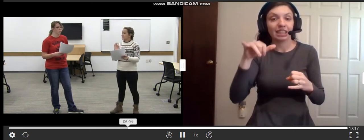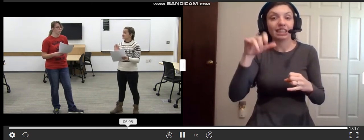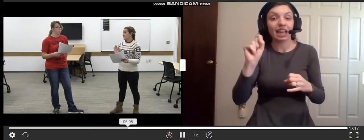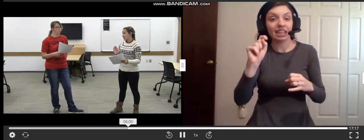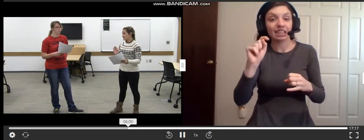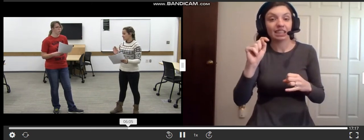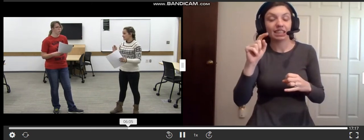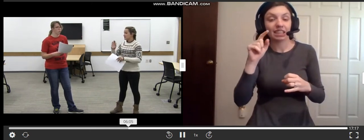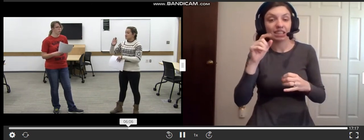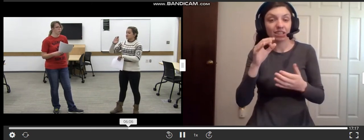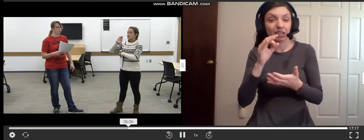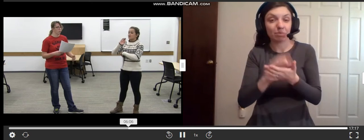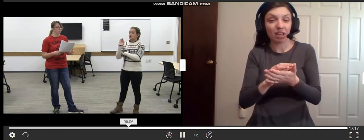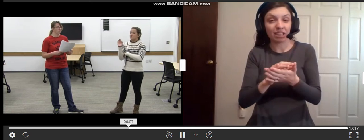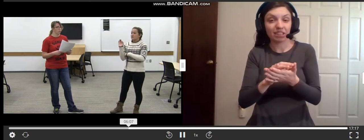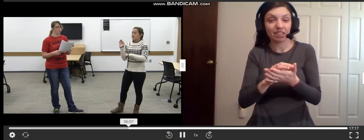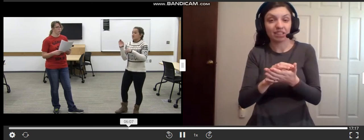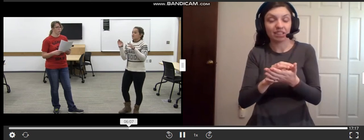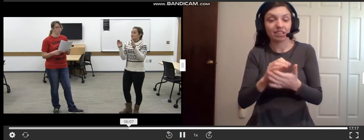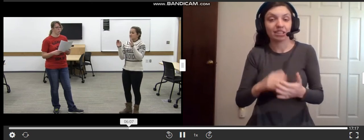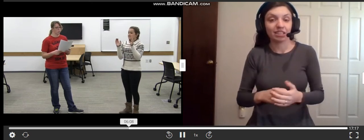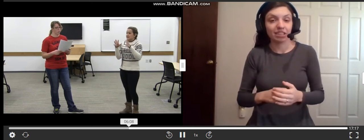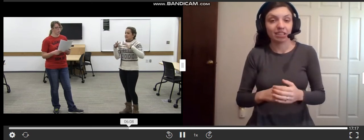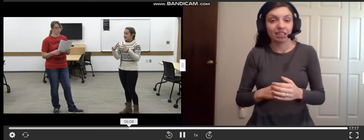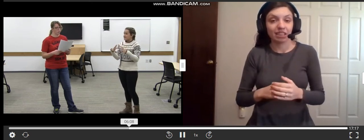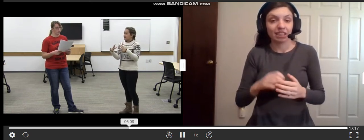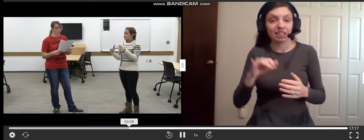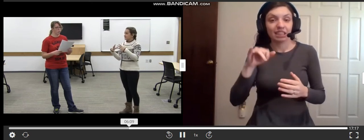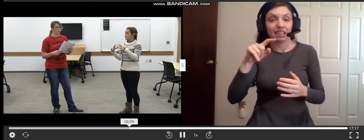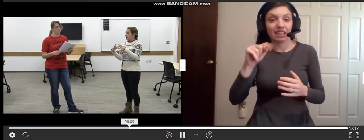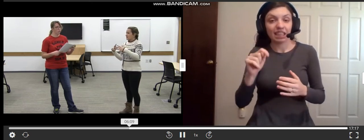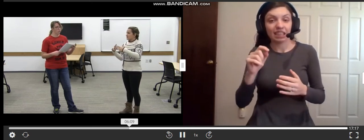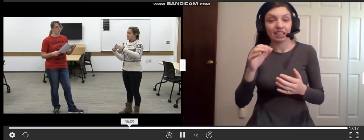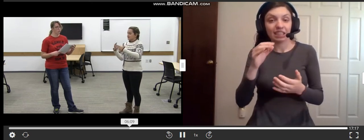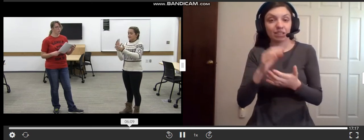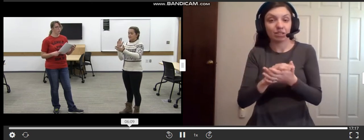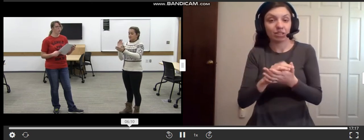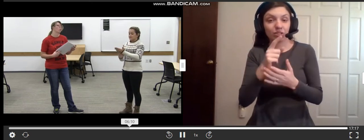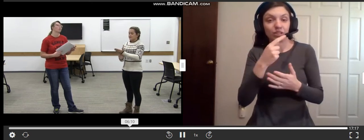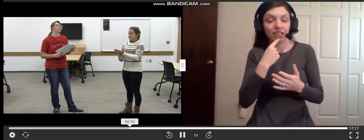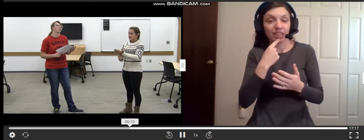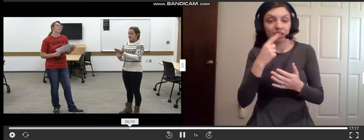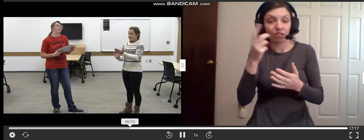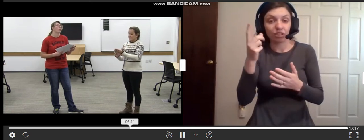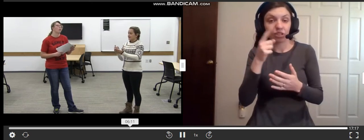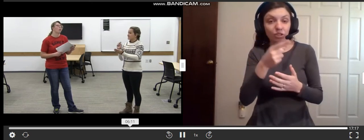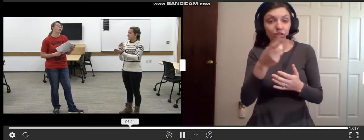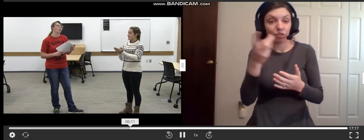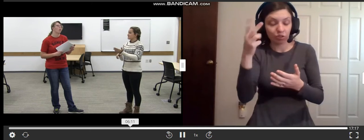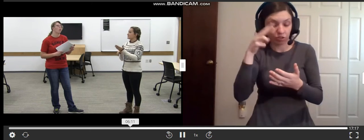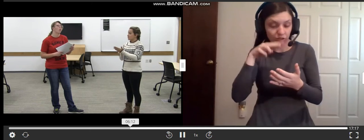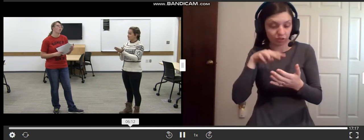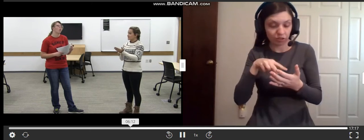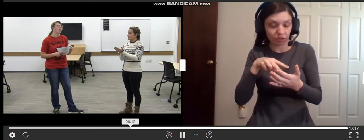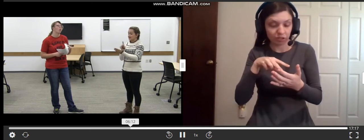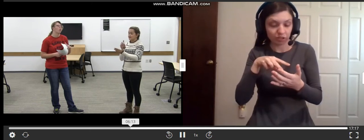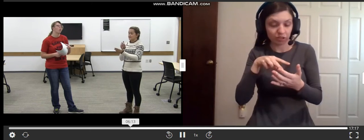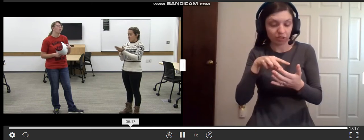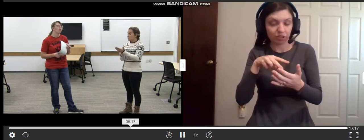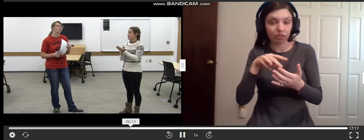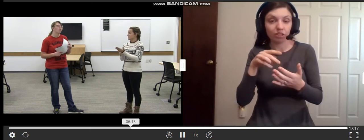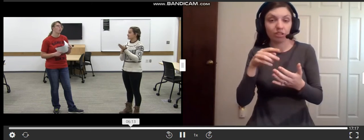yet there's a spot. So when you say yet there's a spot, you're going to look down at your hand, and first, before you